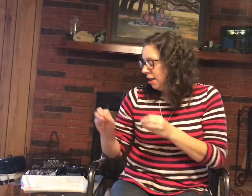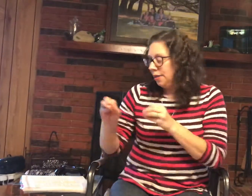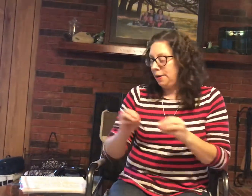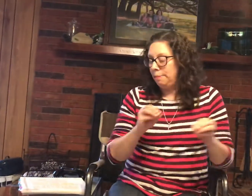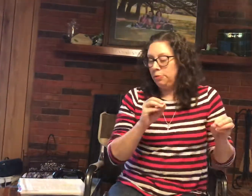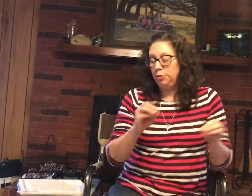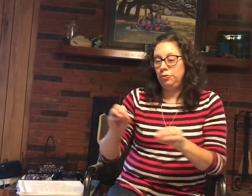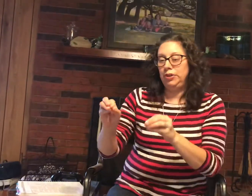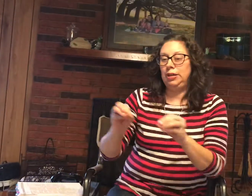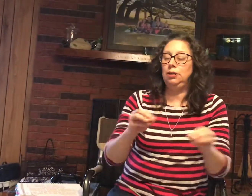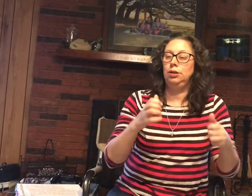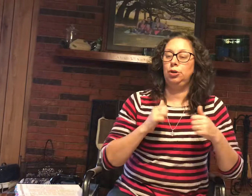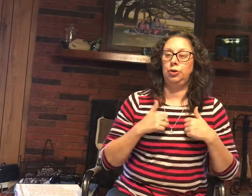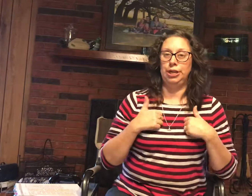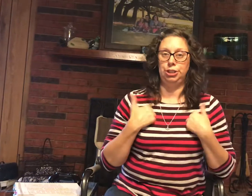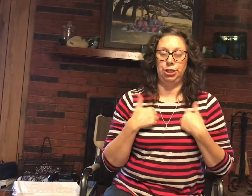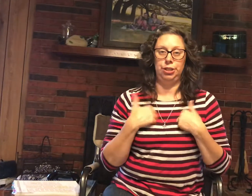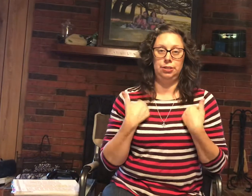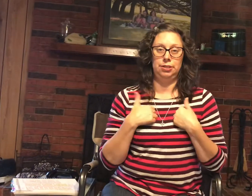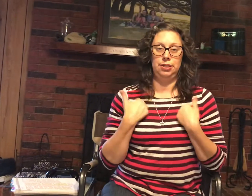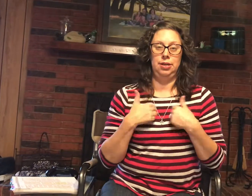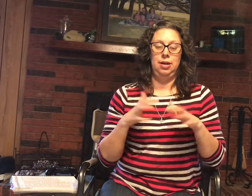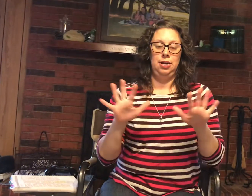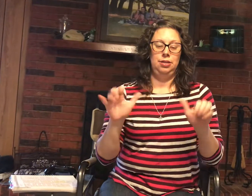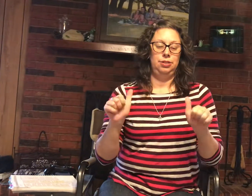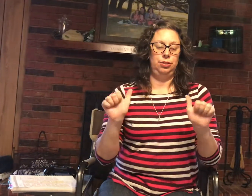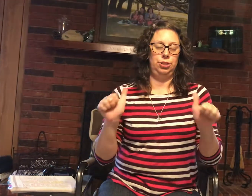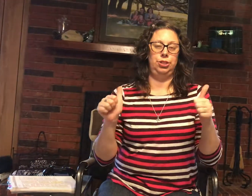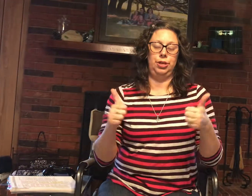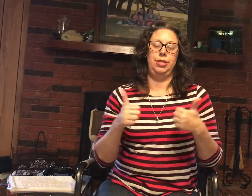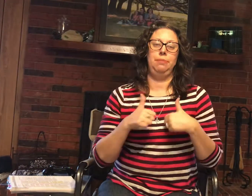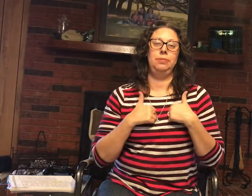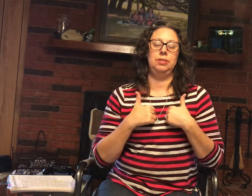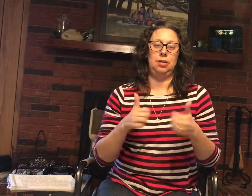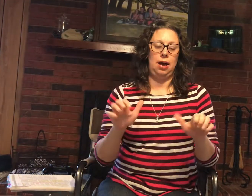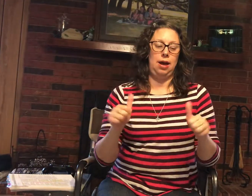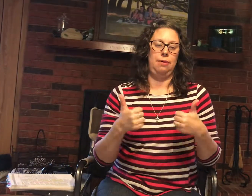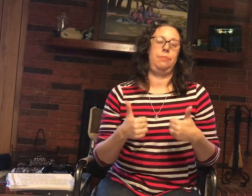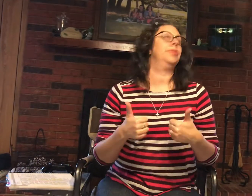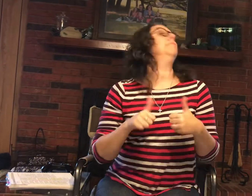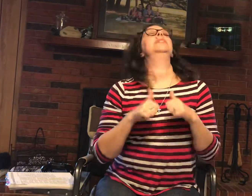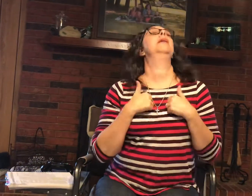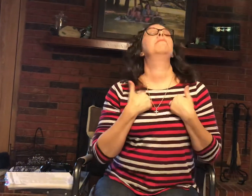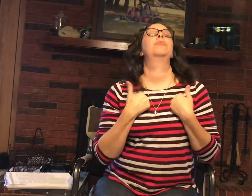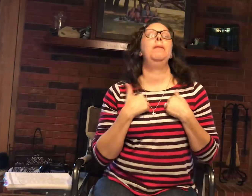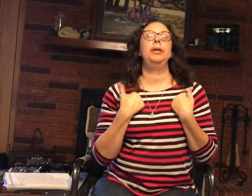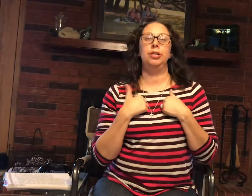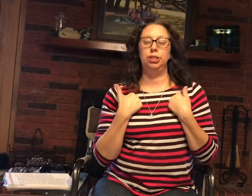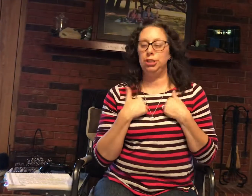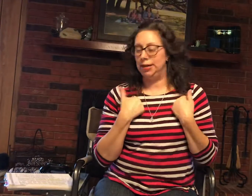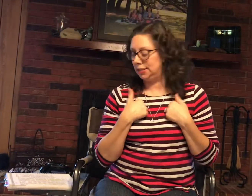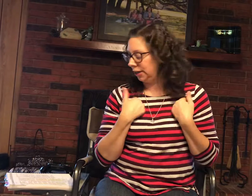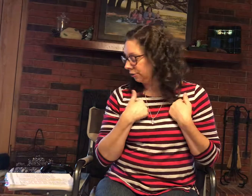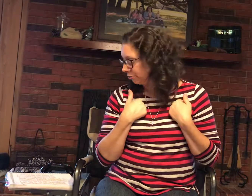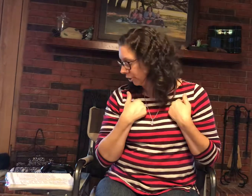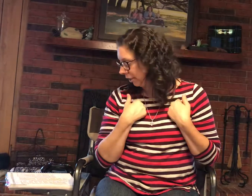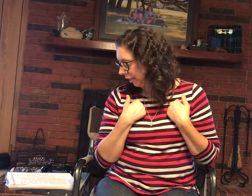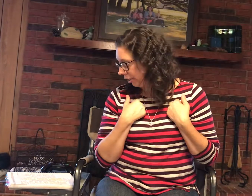the moving creatures. So just your thumbs up, rubbing on your chest like you're furry, like a